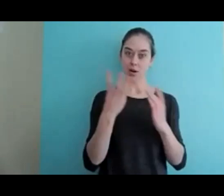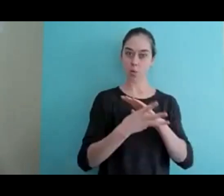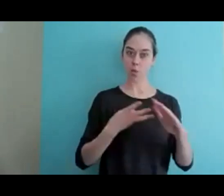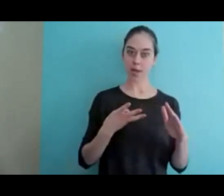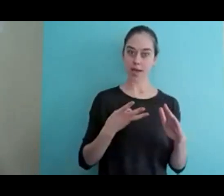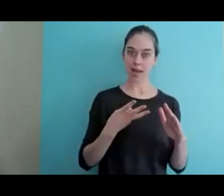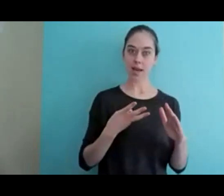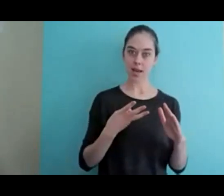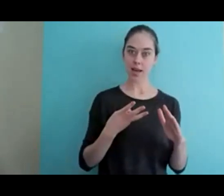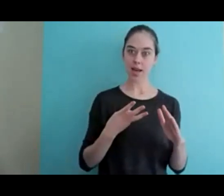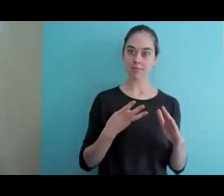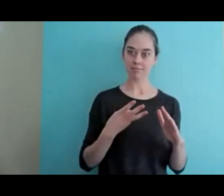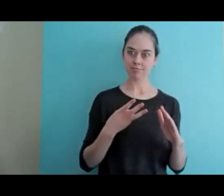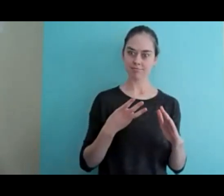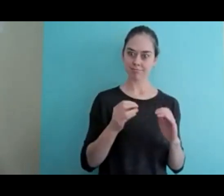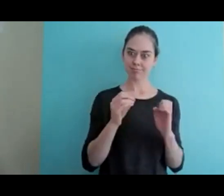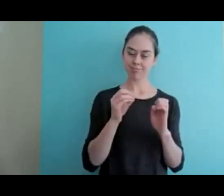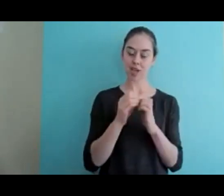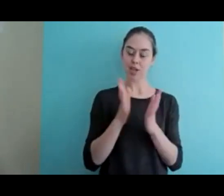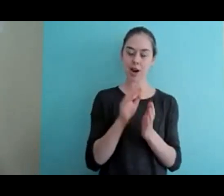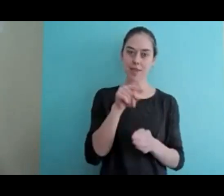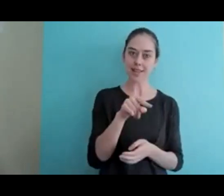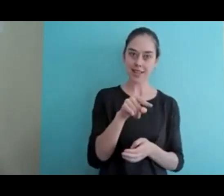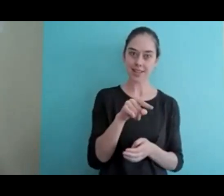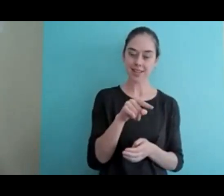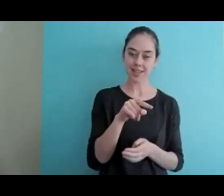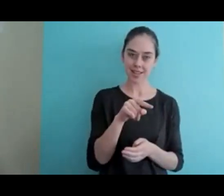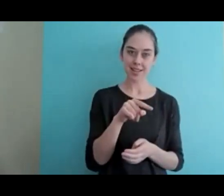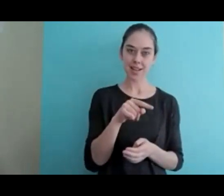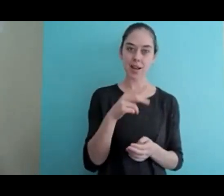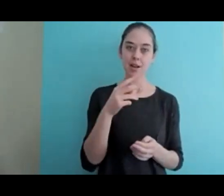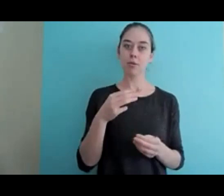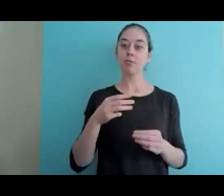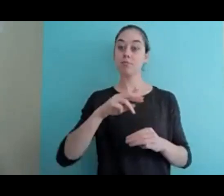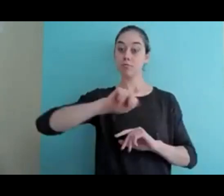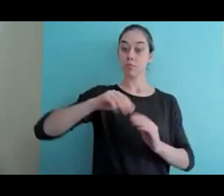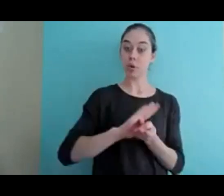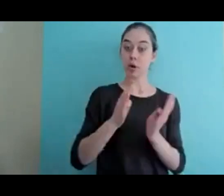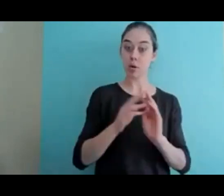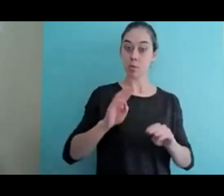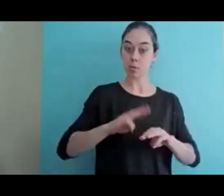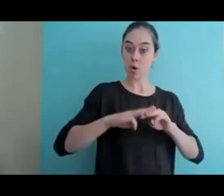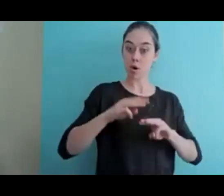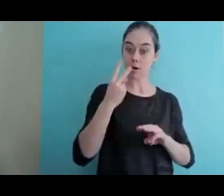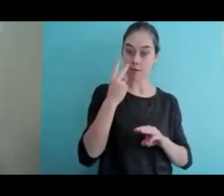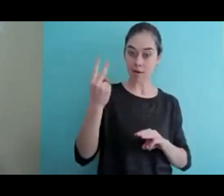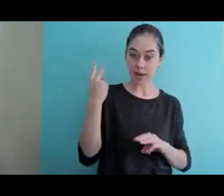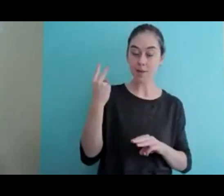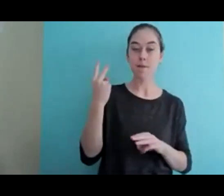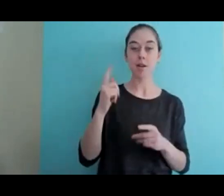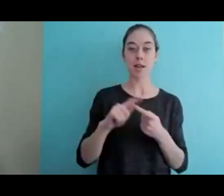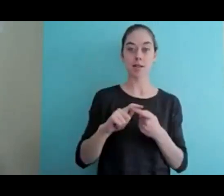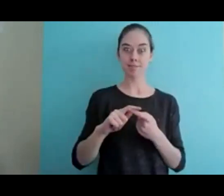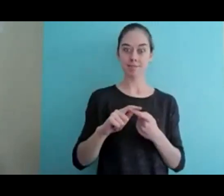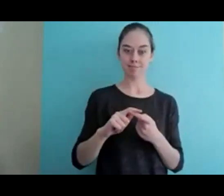then we deserve that. And we are going to be more effective and we are going to be more productive in all of the other areas of